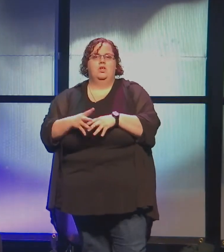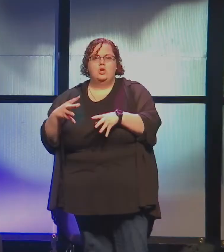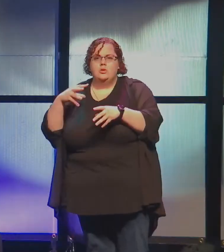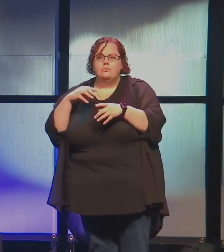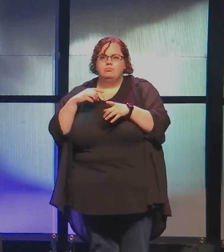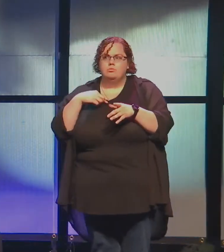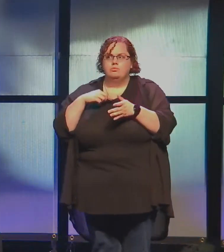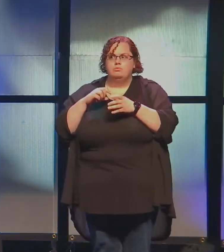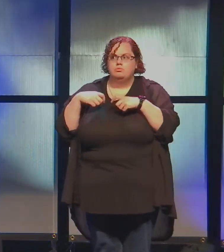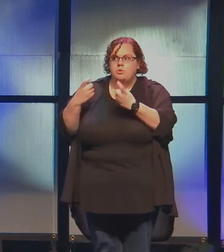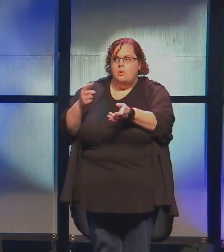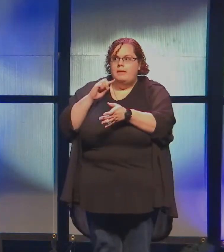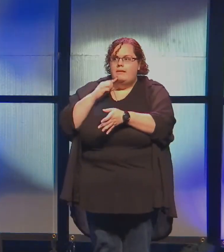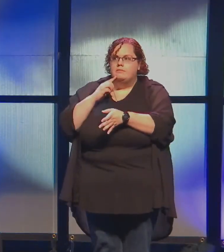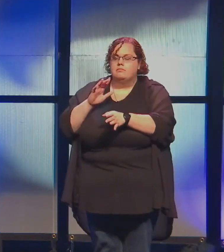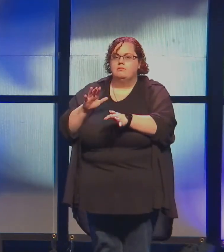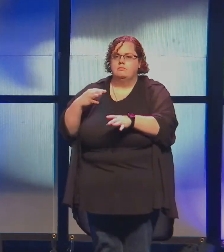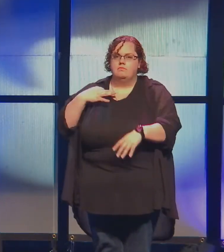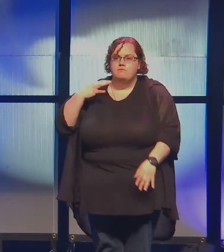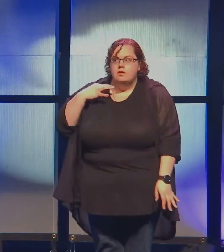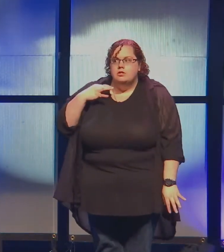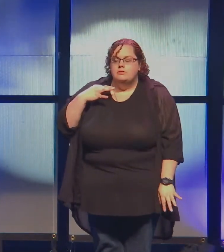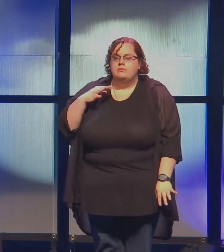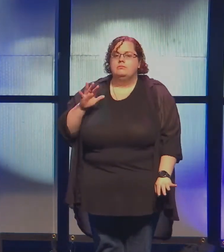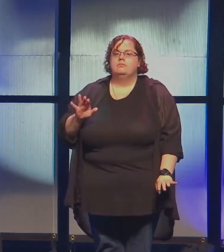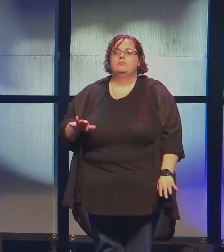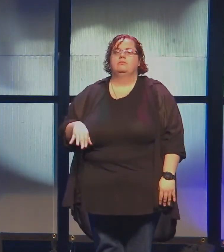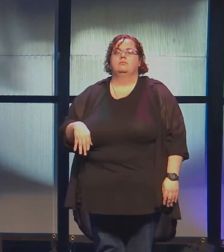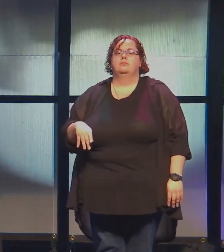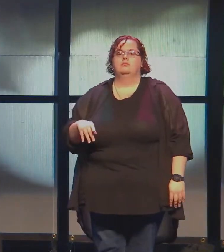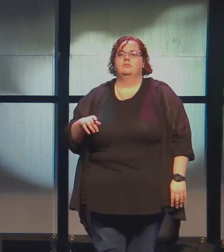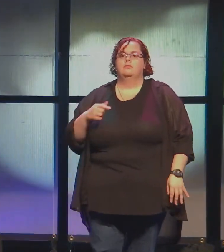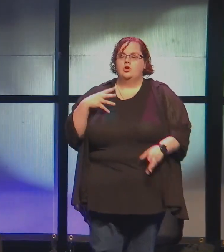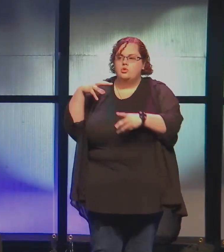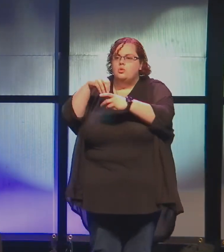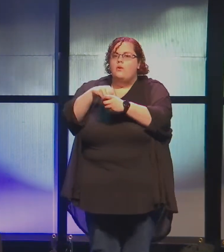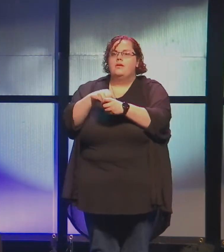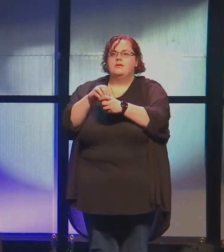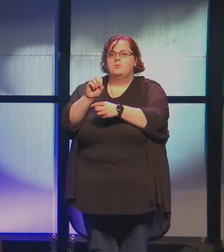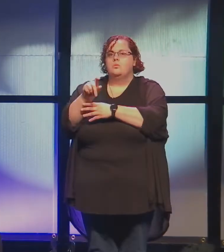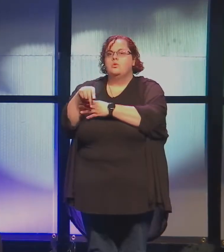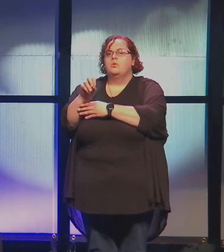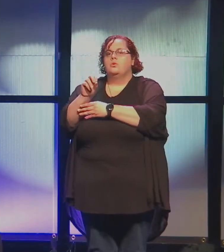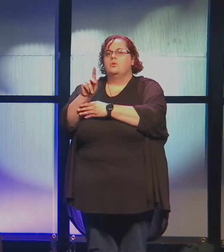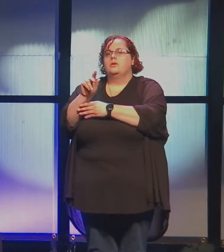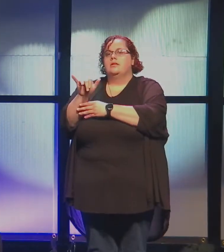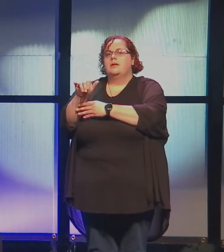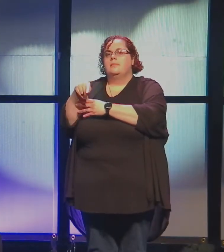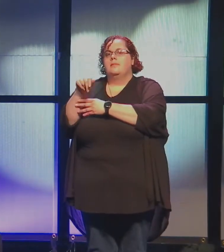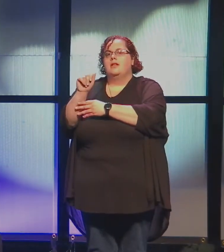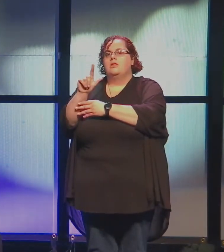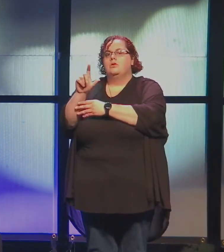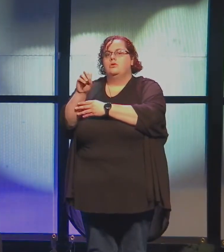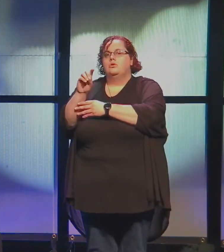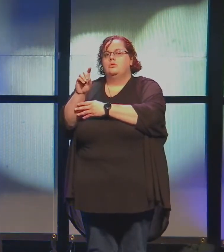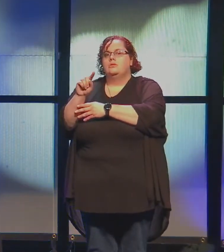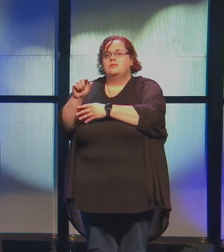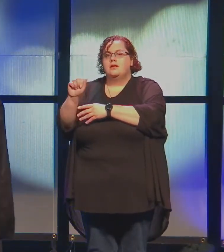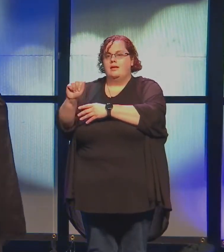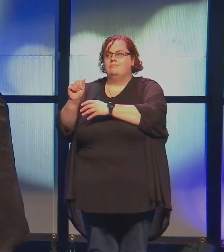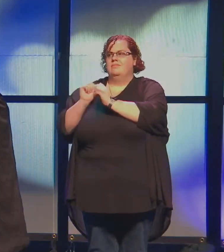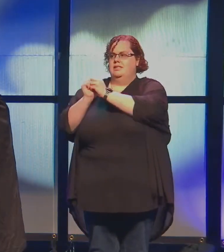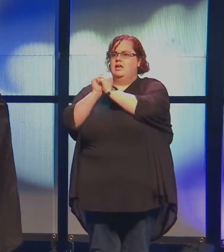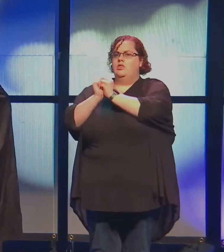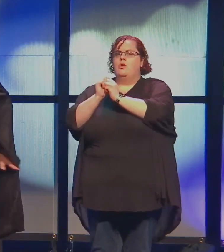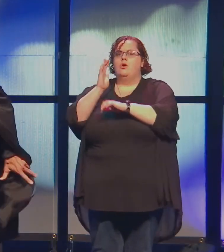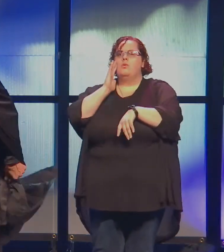Donate candy. Volunteer. Be part of Spooky Palooza. Together,